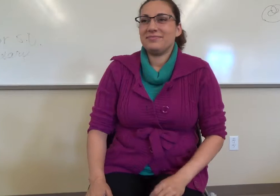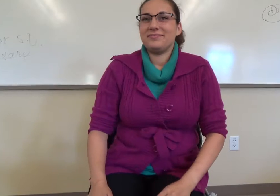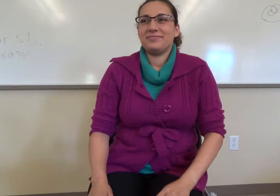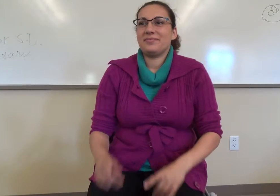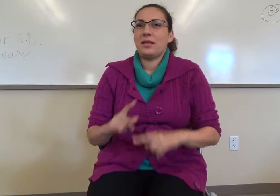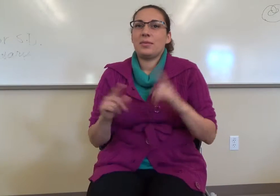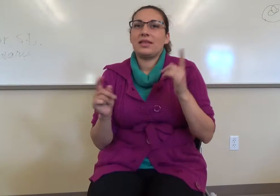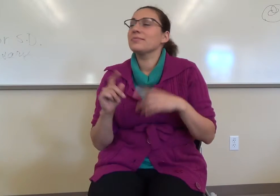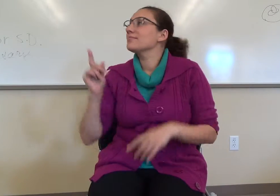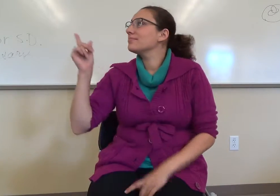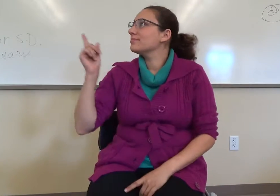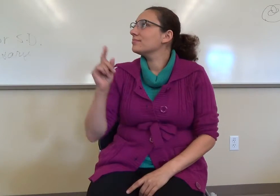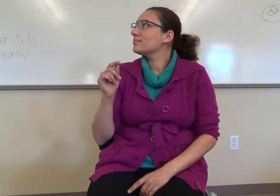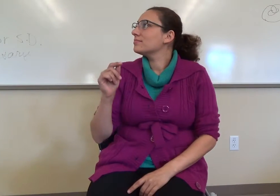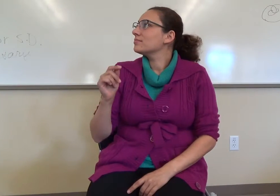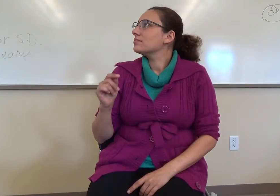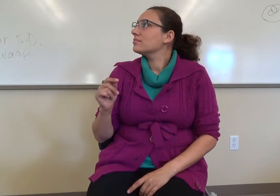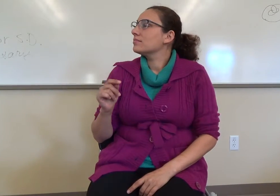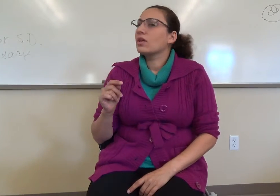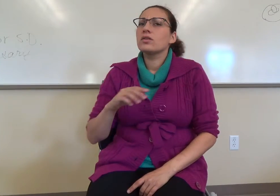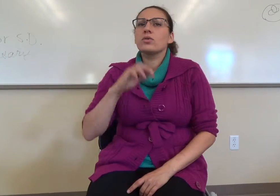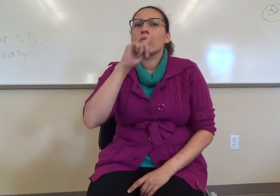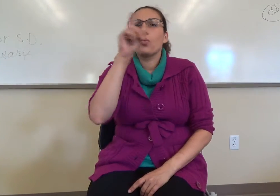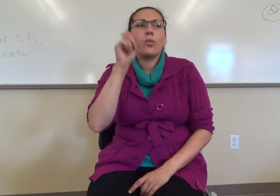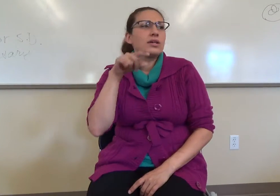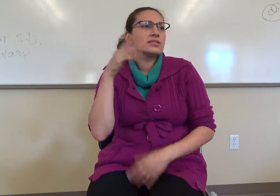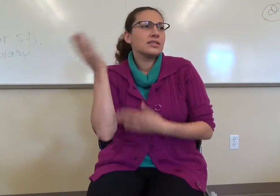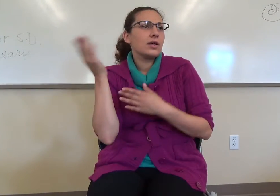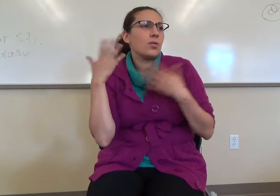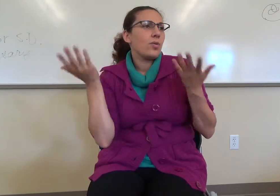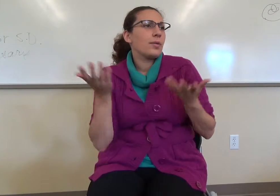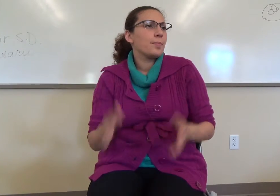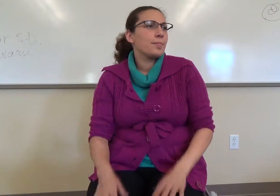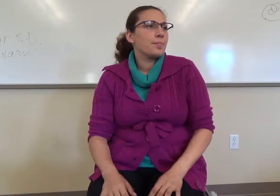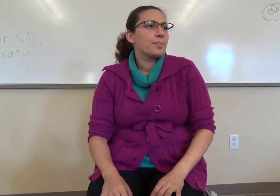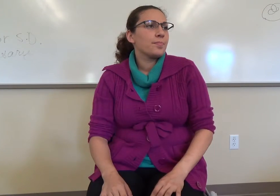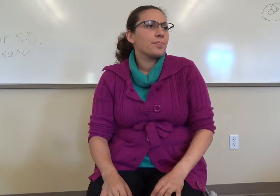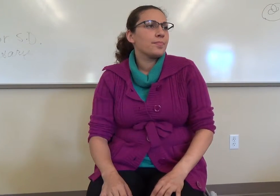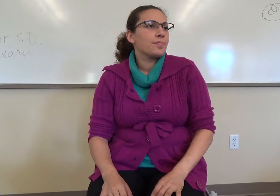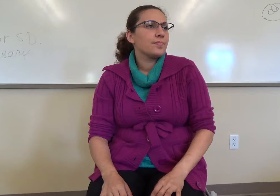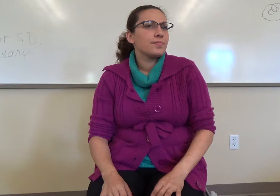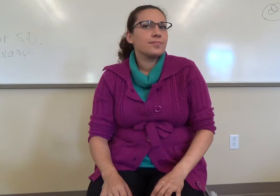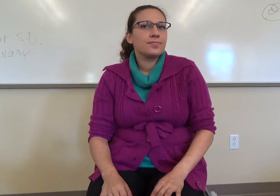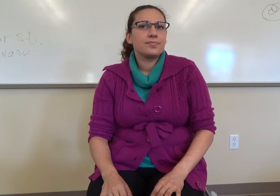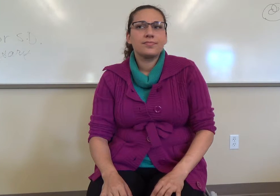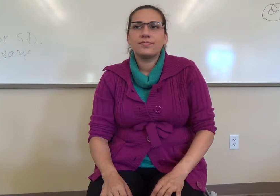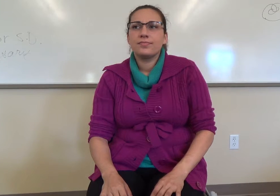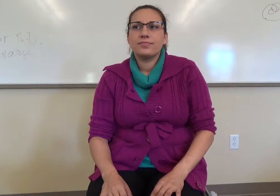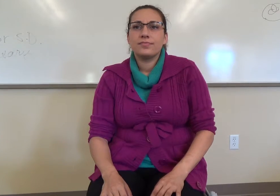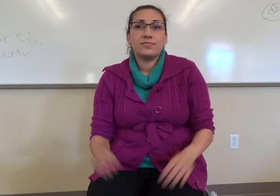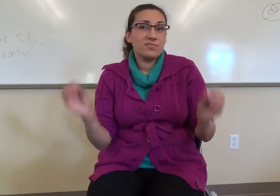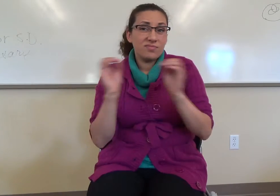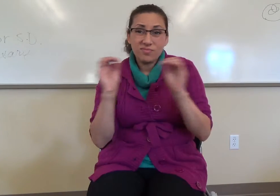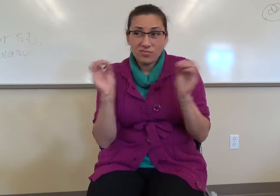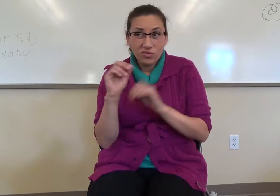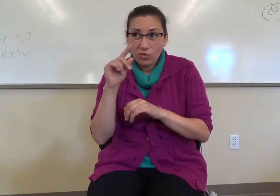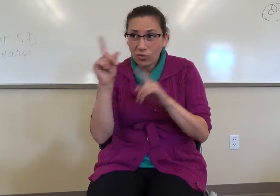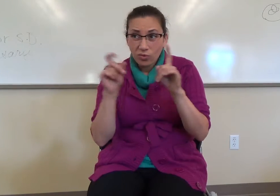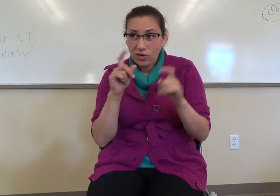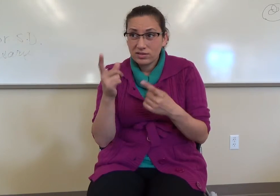What's your question? Do you have no questions about this? No, I just